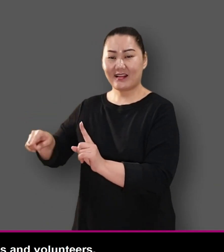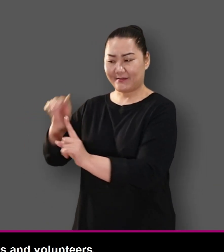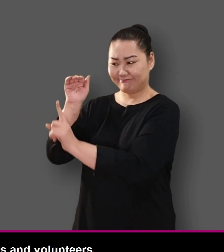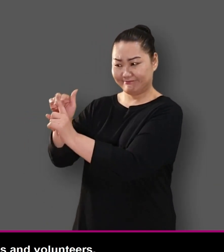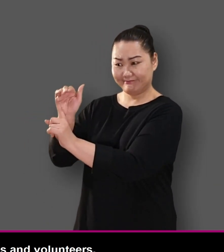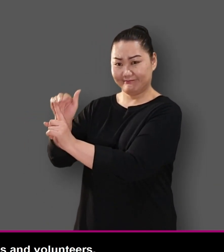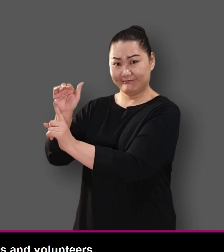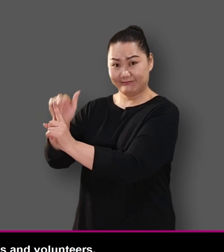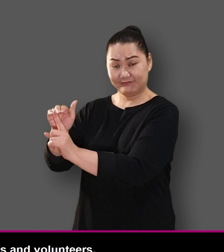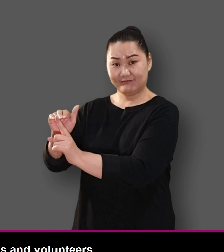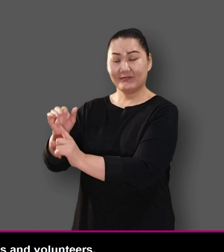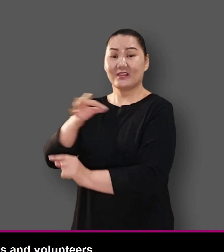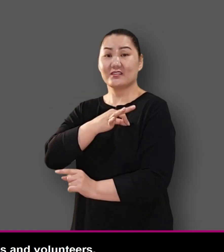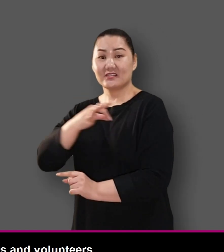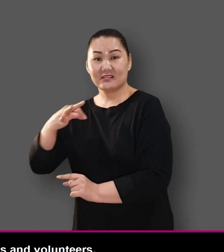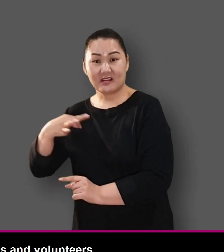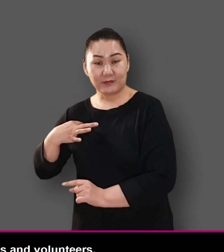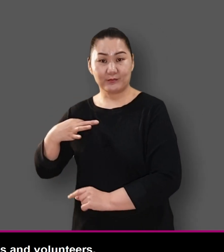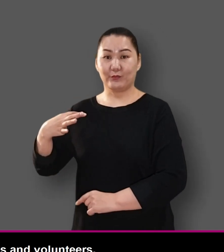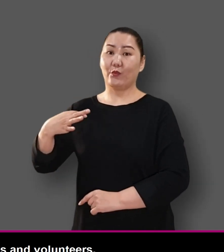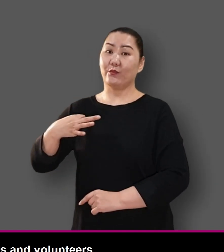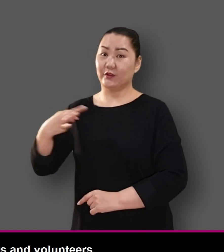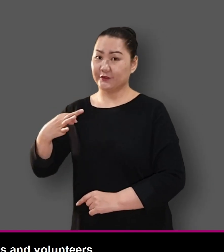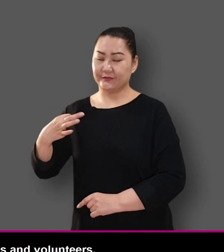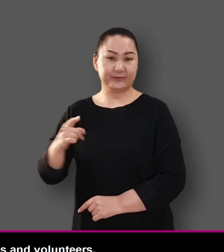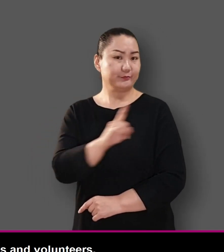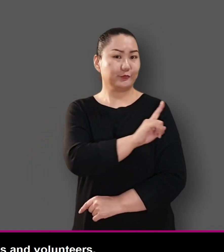of employees and volunteers.